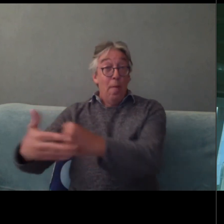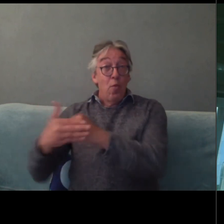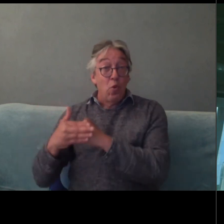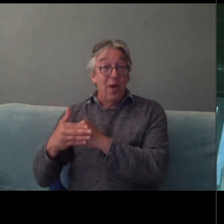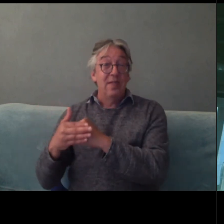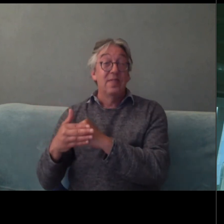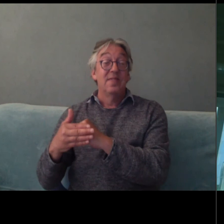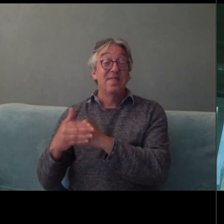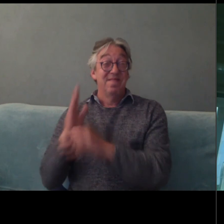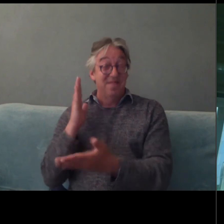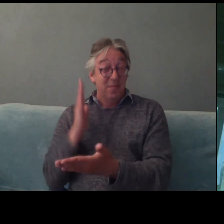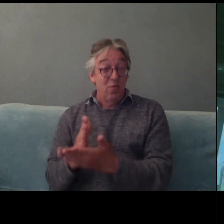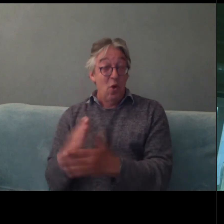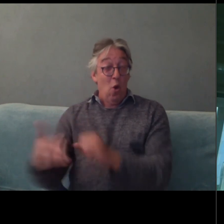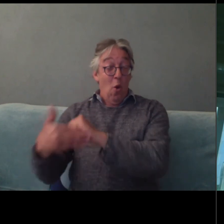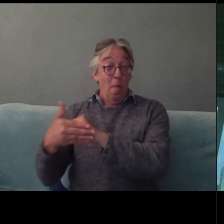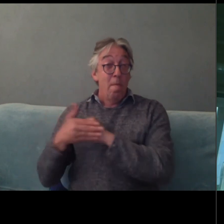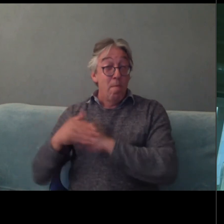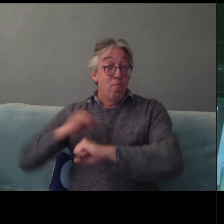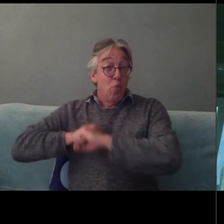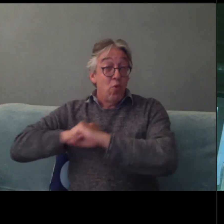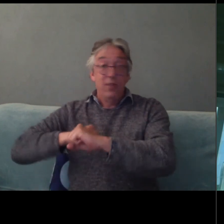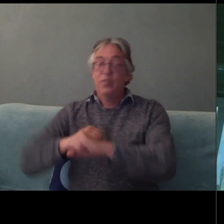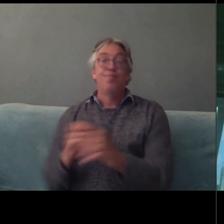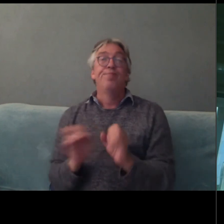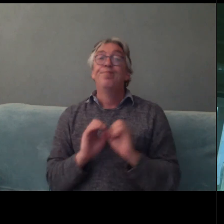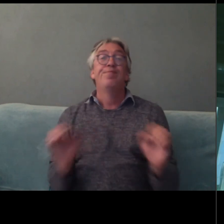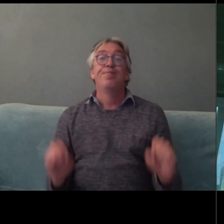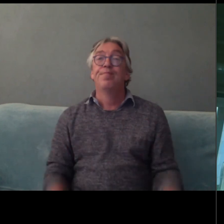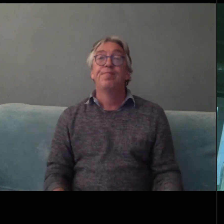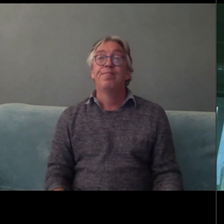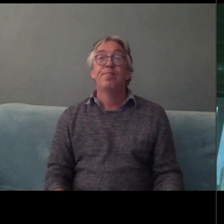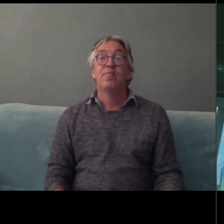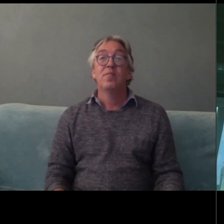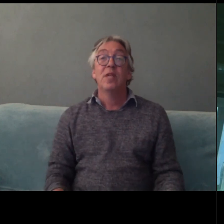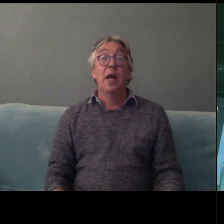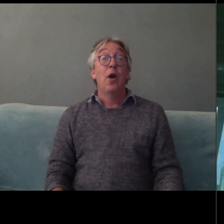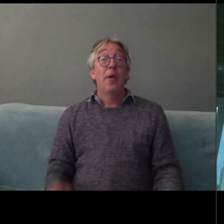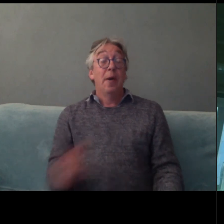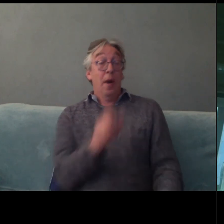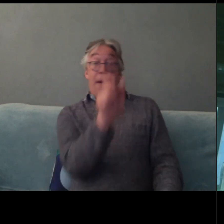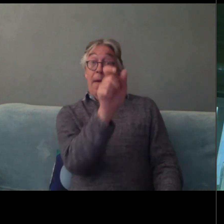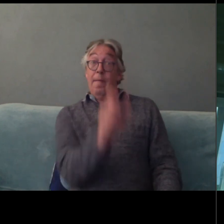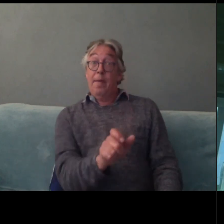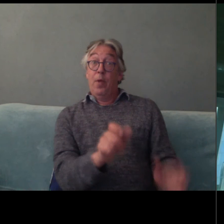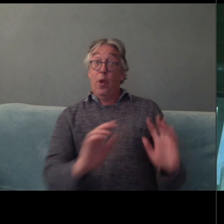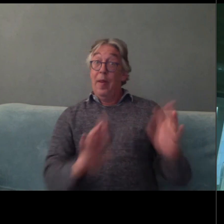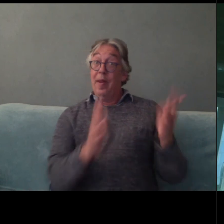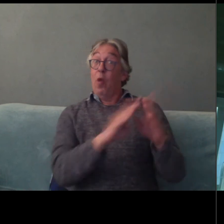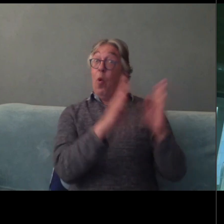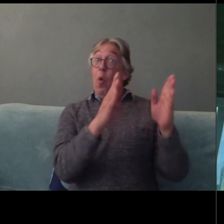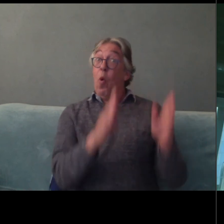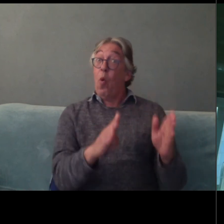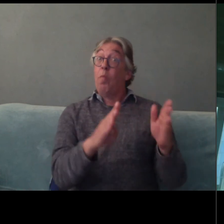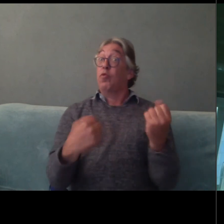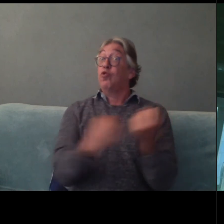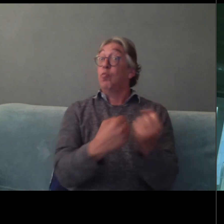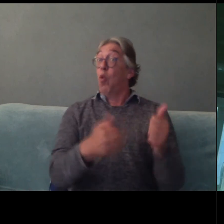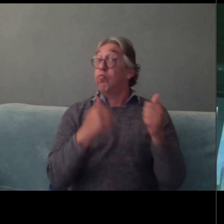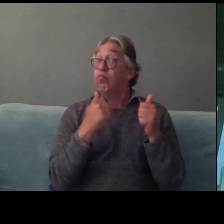real protection is when the person remain at home, receive the appropriate support, and the community that they